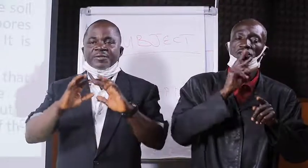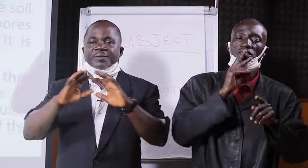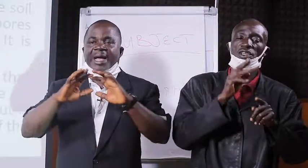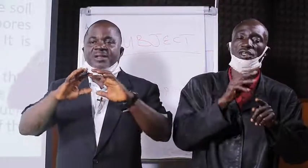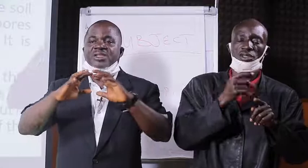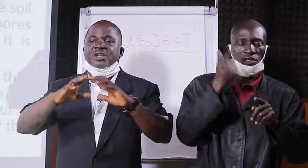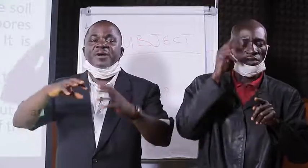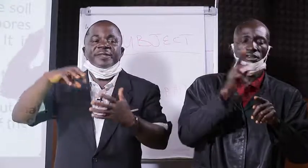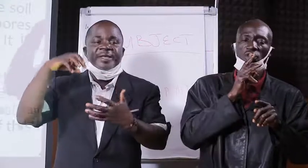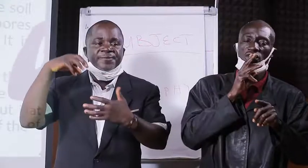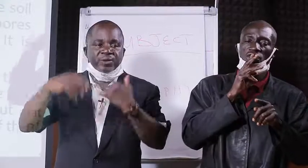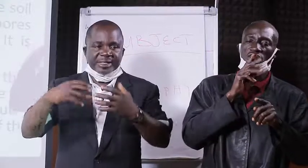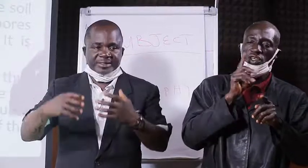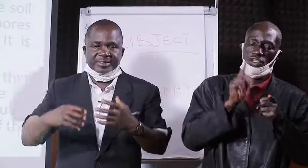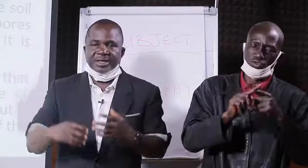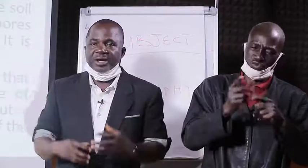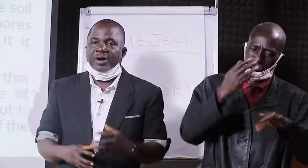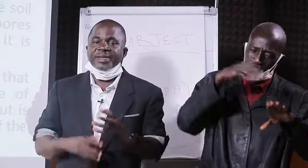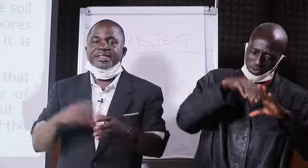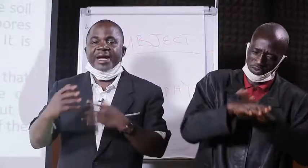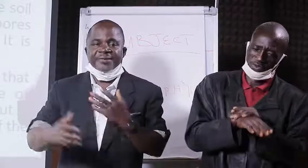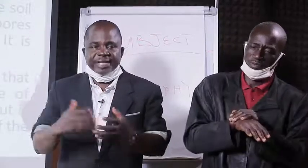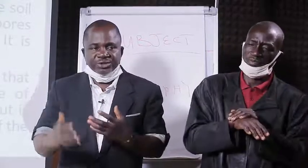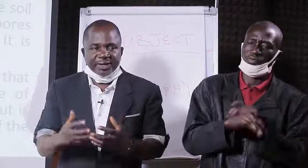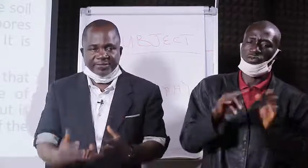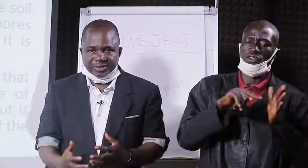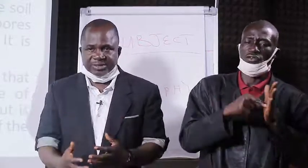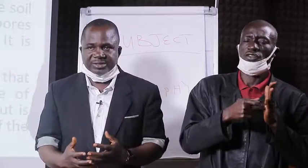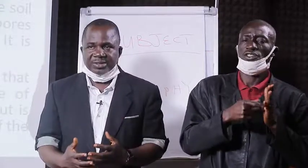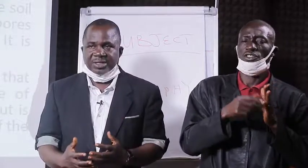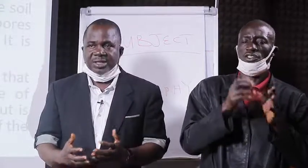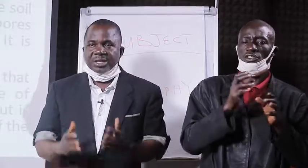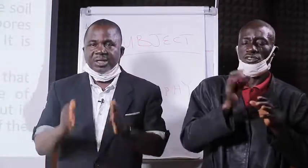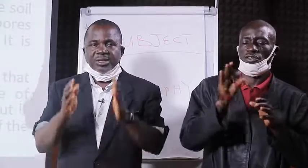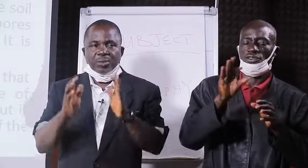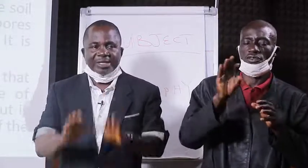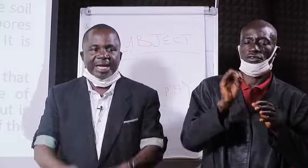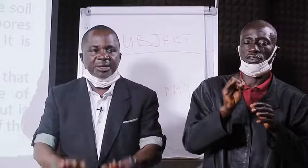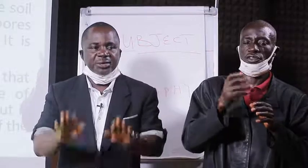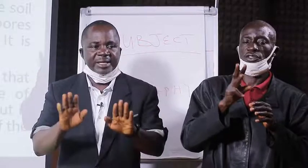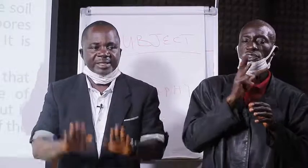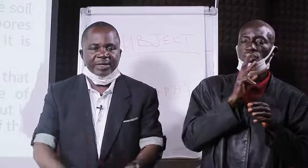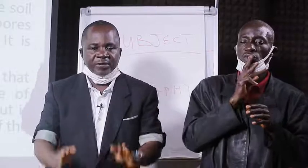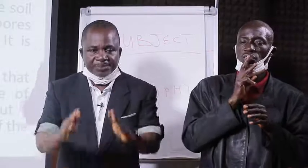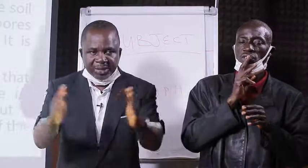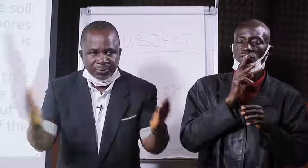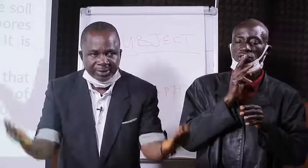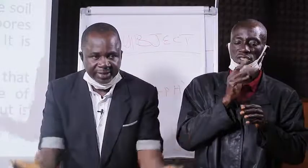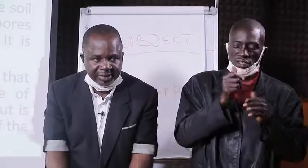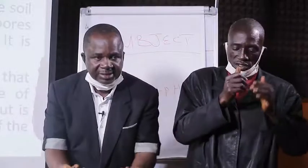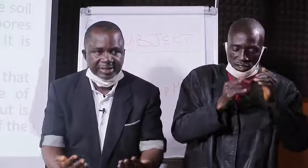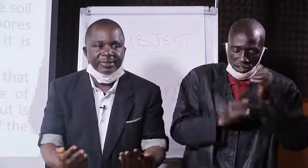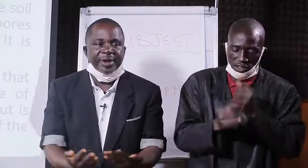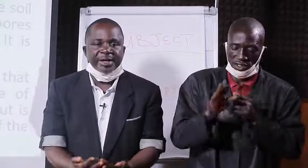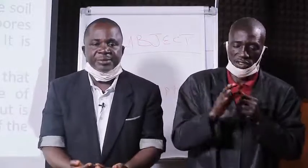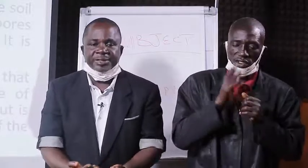instead of, as a result of the influence of this gravitational force, the water, instead of being